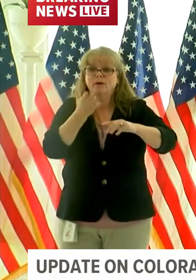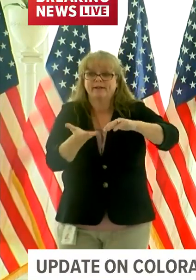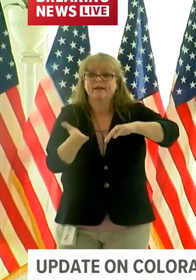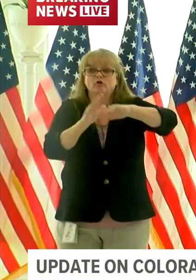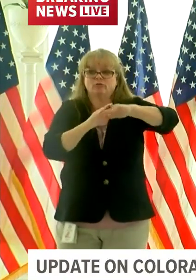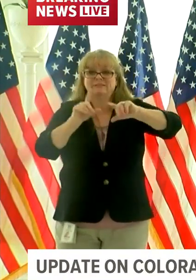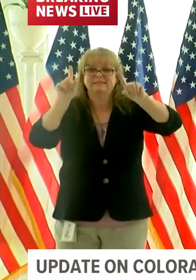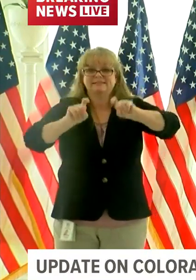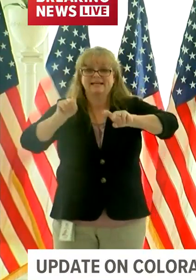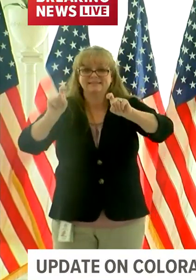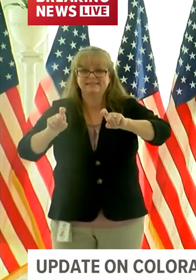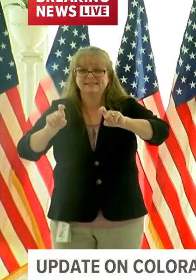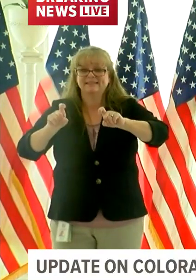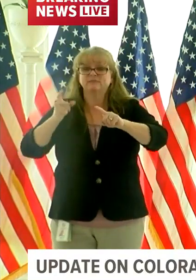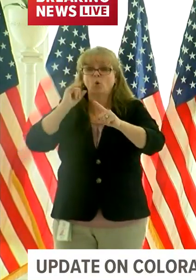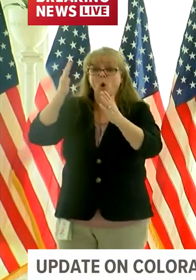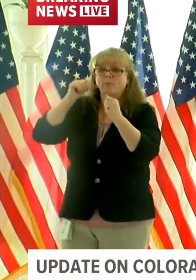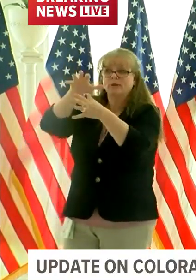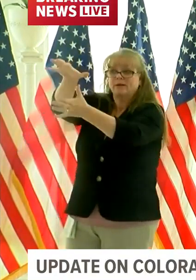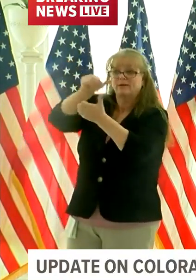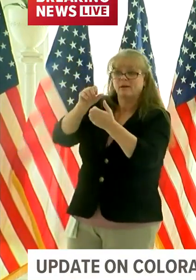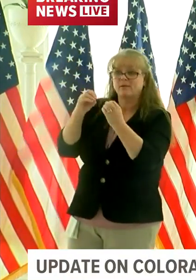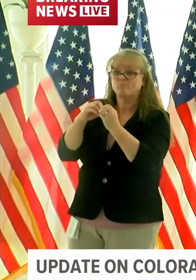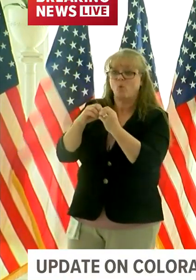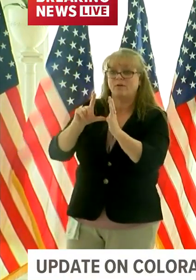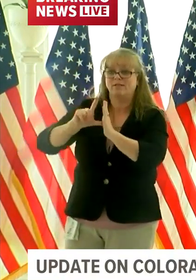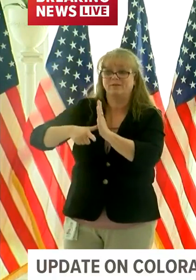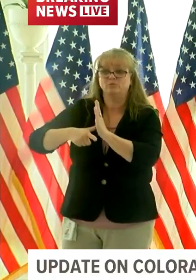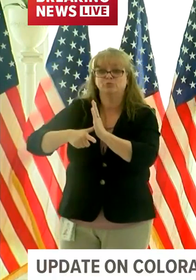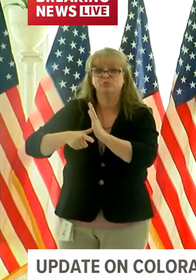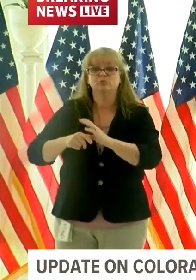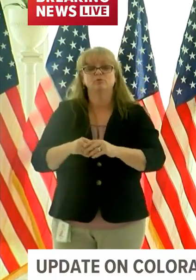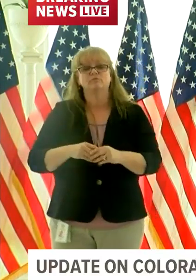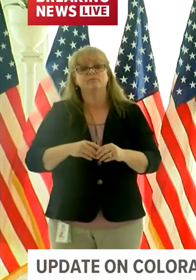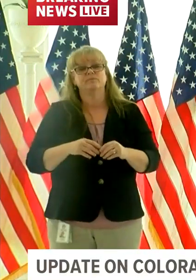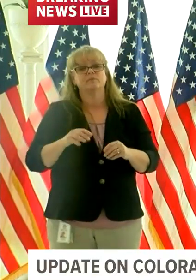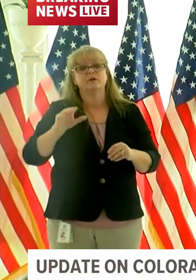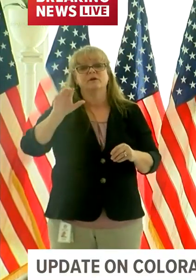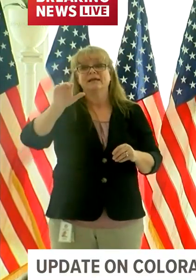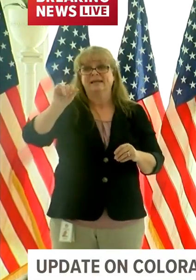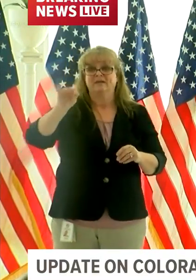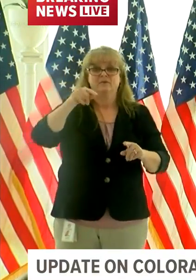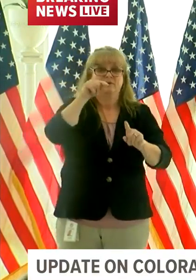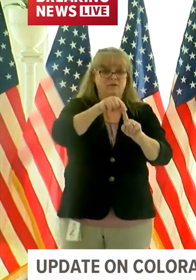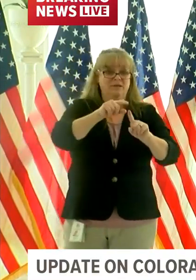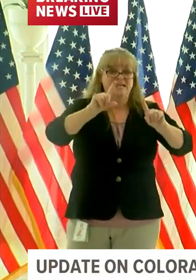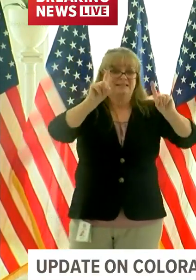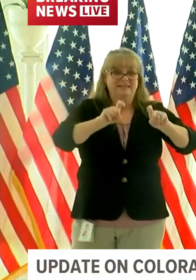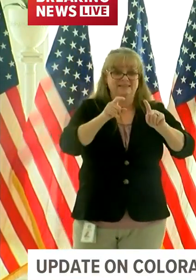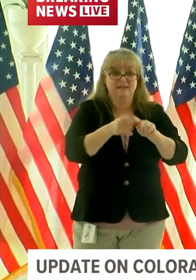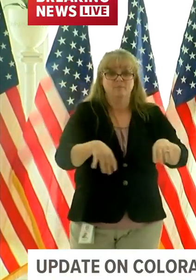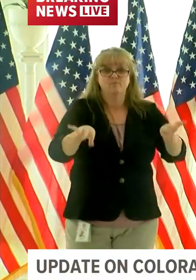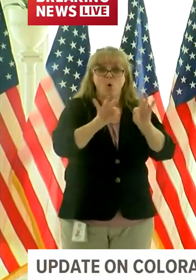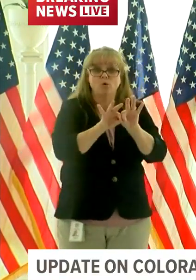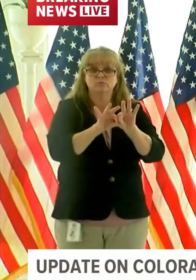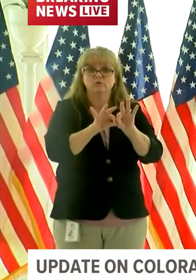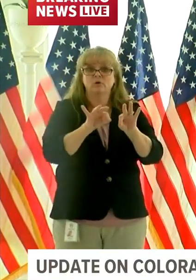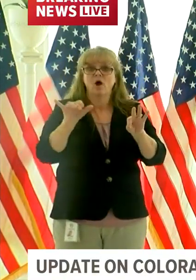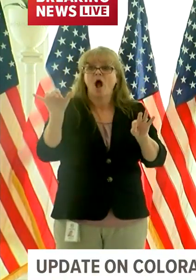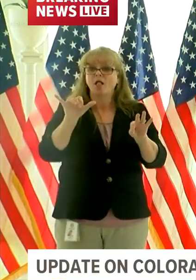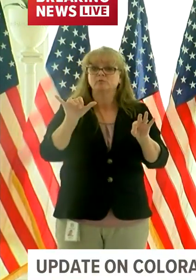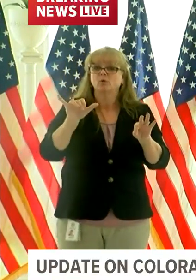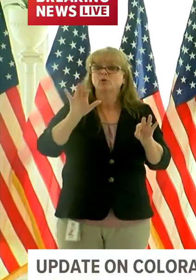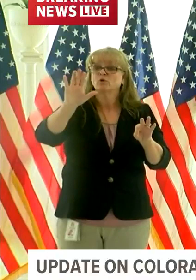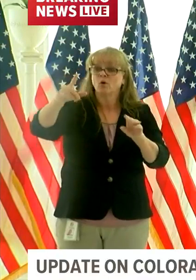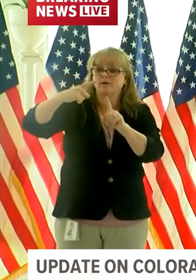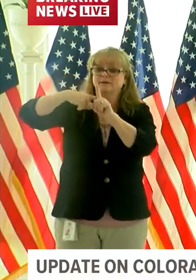And don't think just testing, also think things that are instantaneous and quick, like temperature checks and other measures that will be in place as